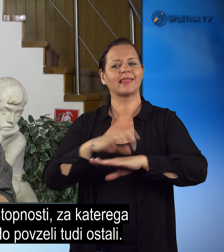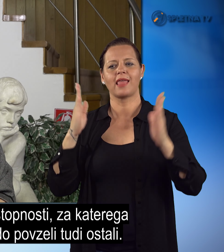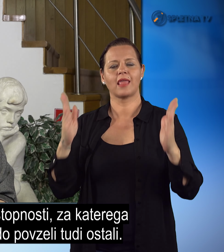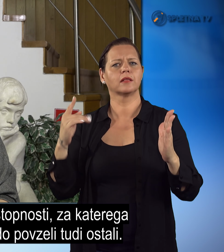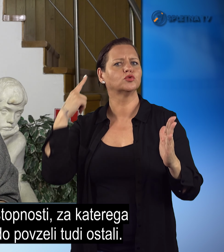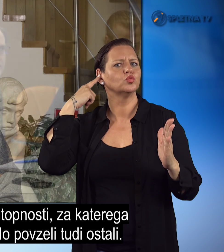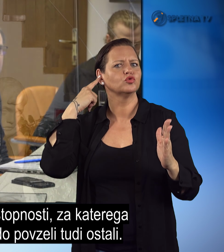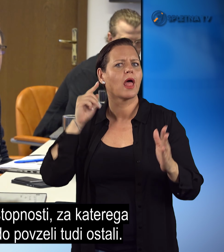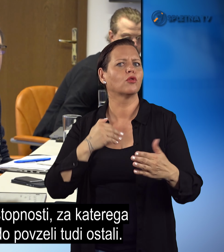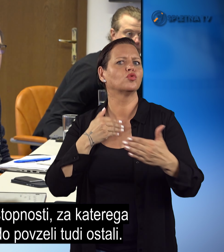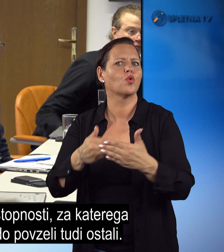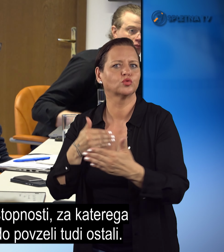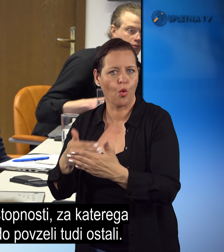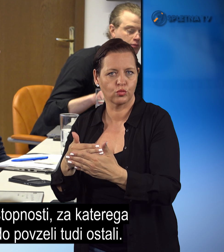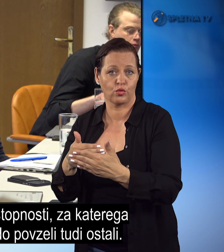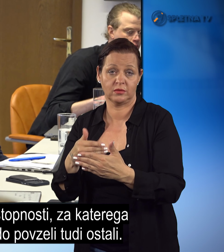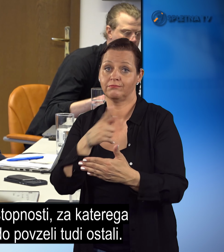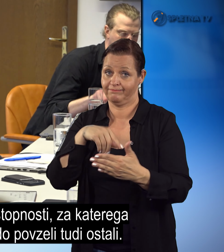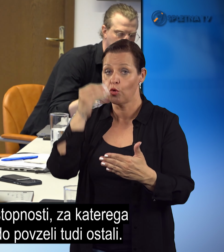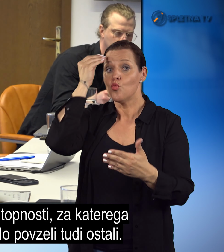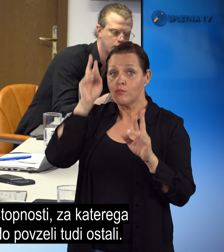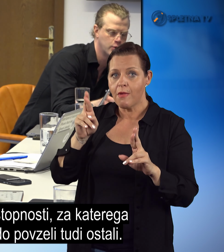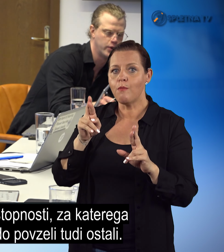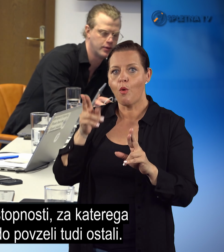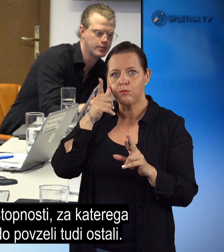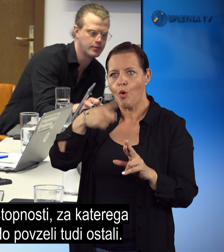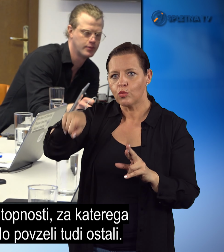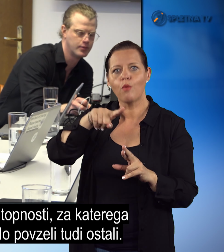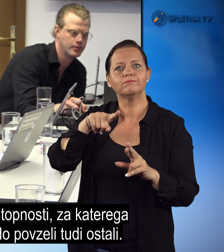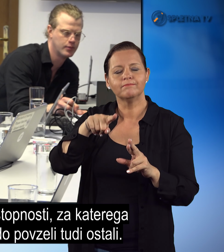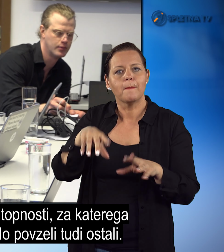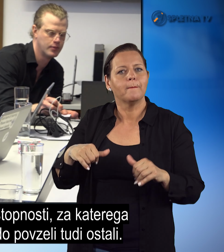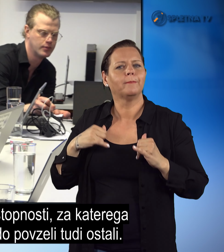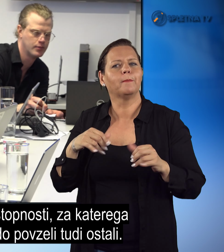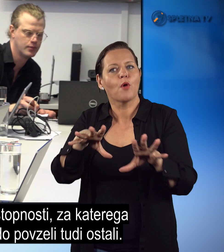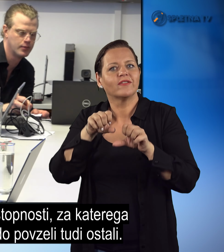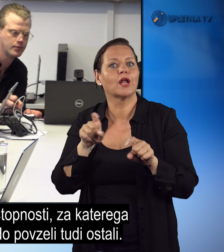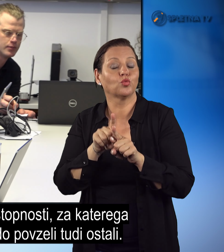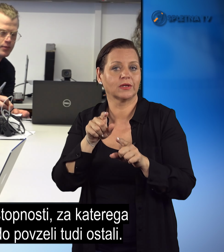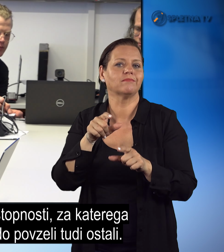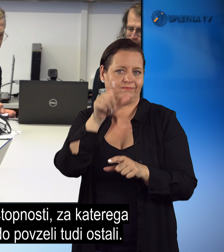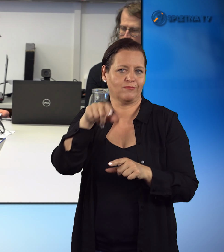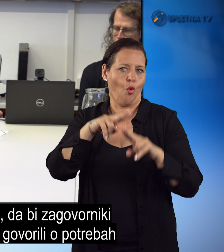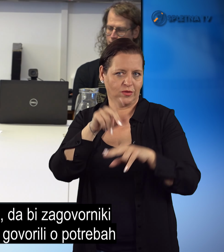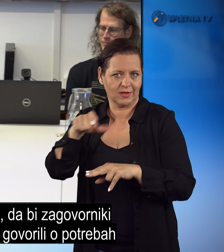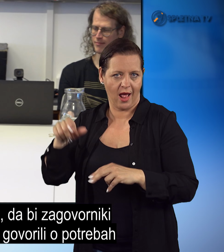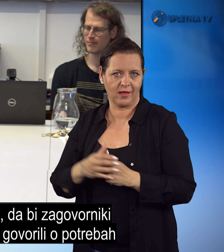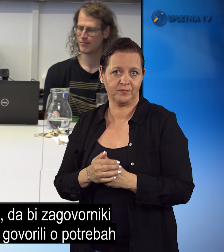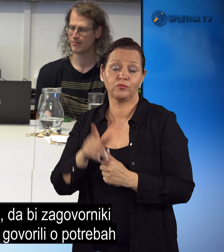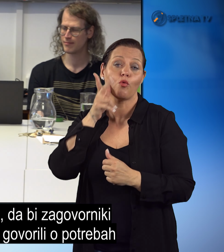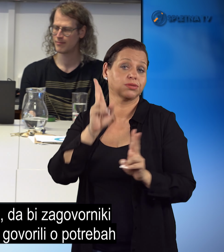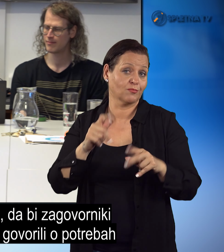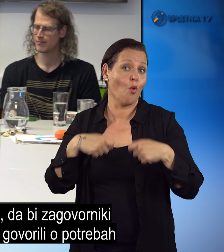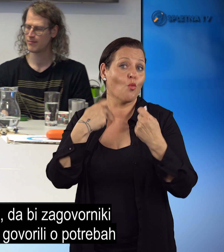a Hearing Access Week, European Hearing Access Week, which we hope everybody else will follow up as well, which allow